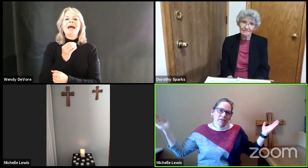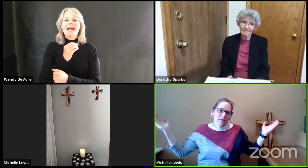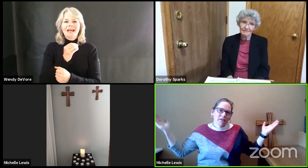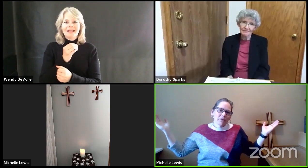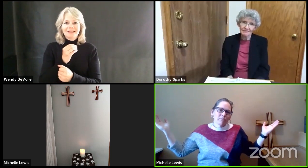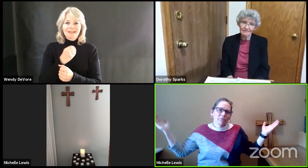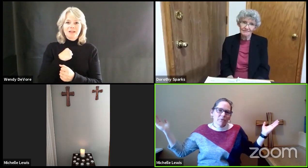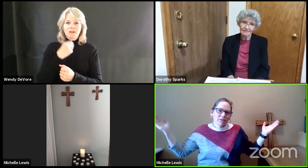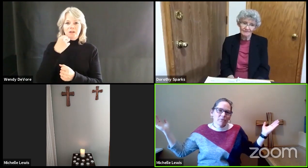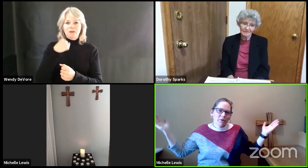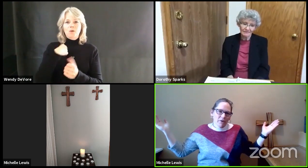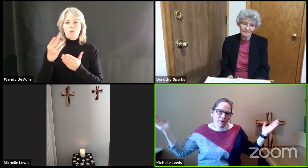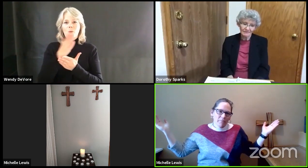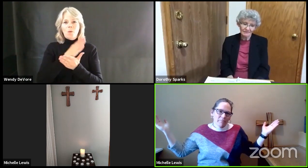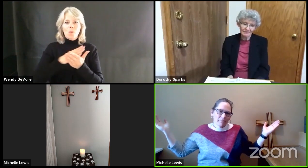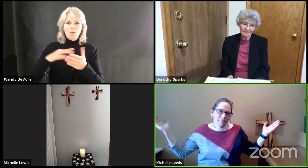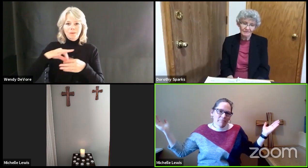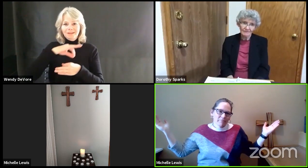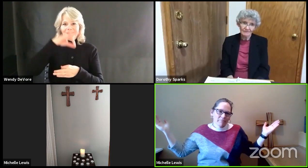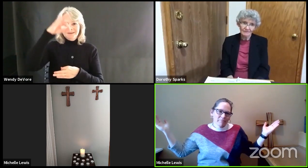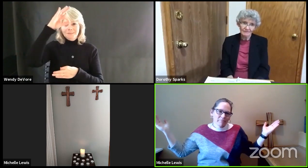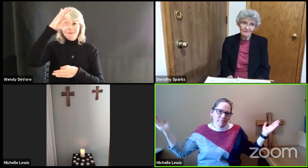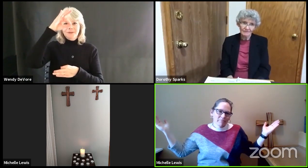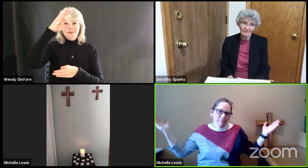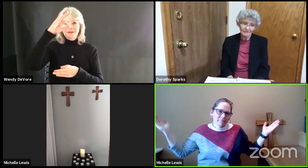Spirit be with you all.